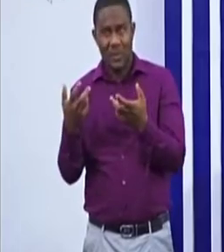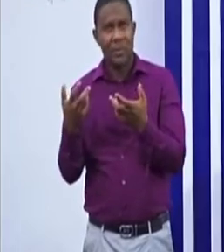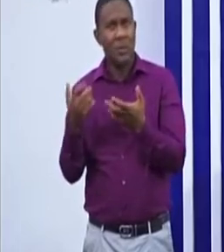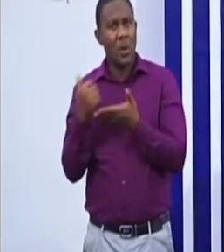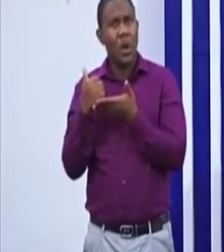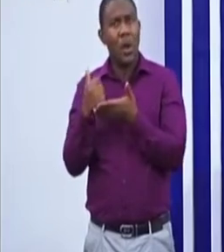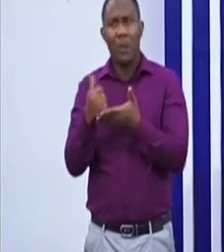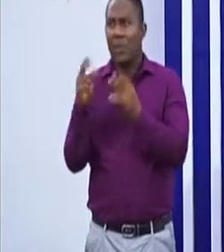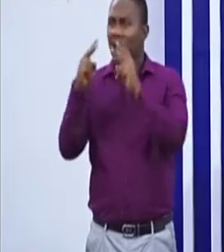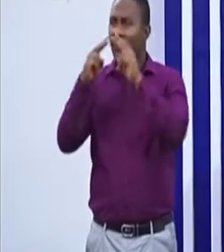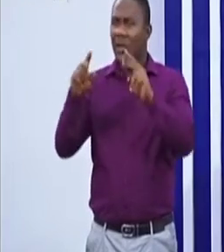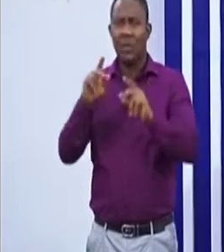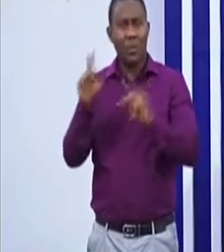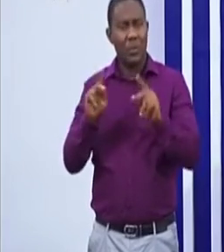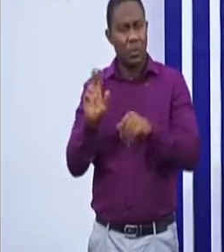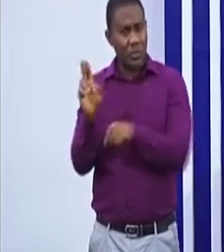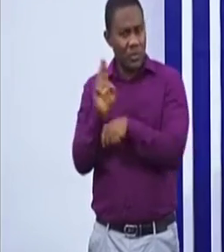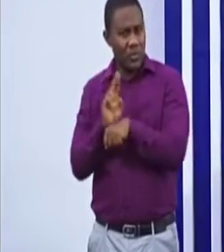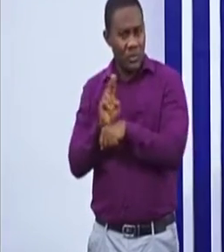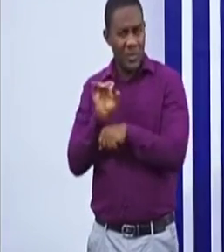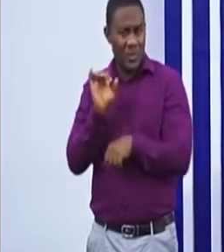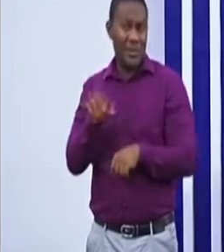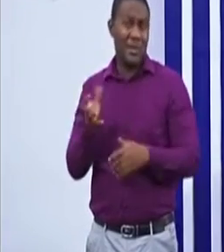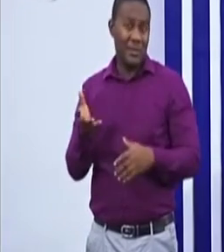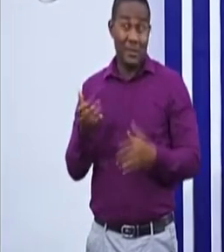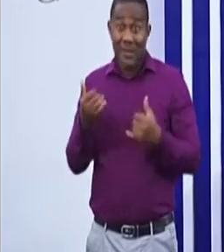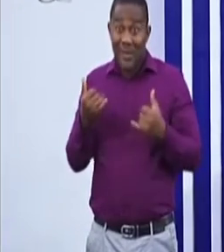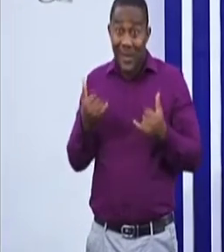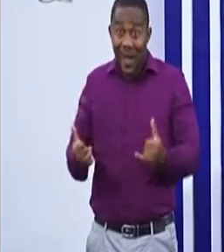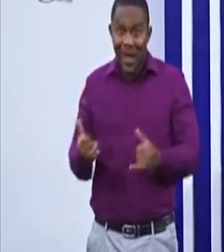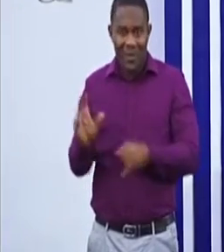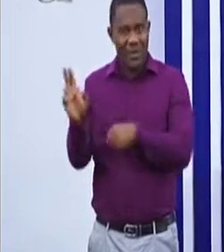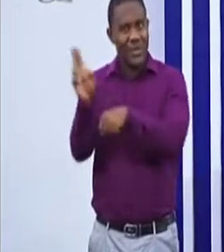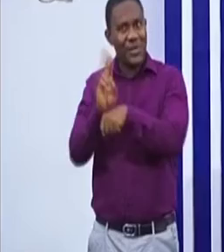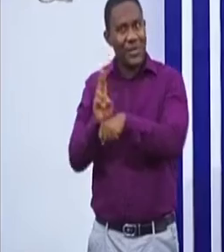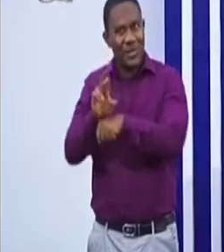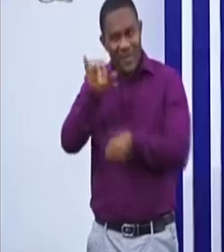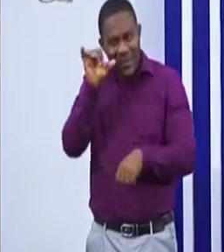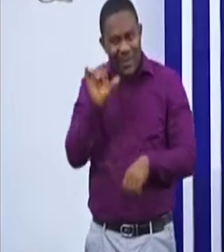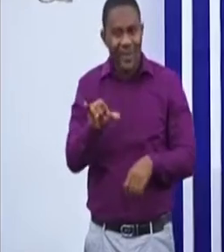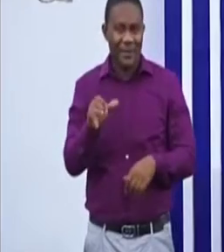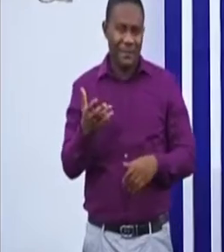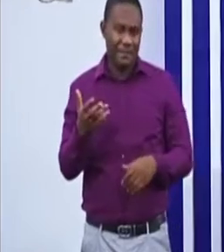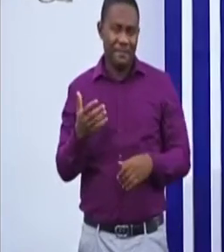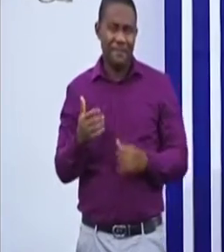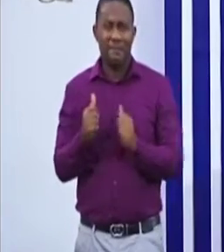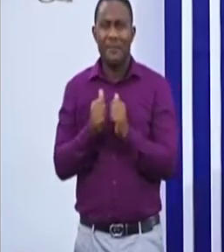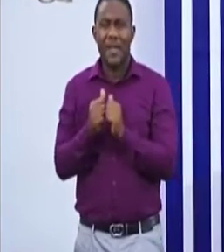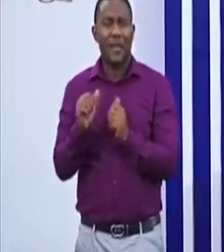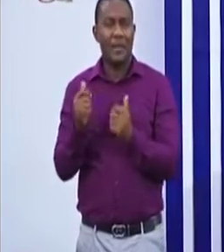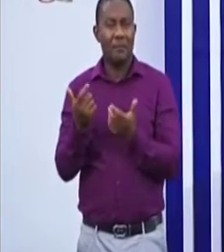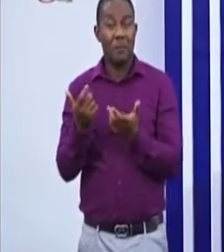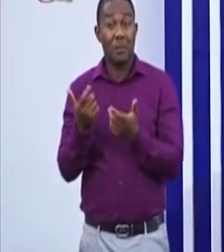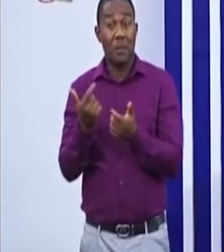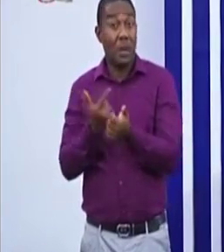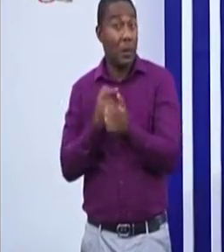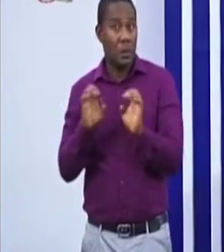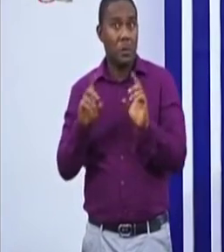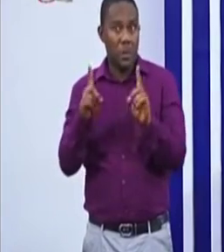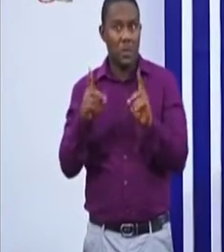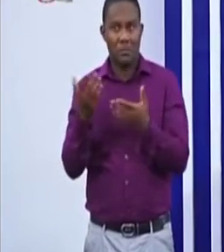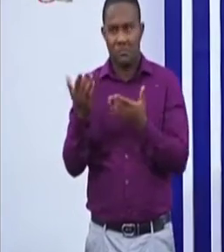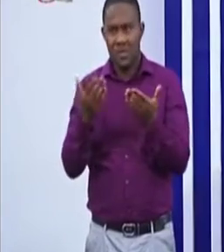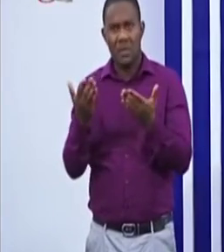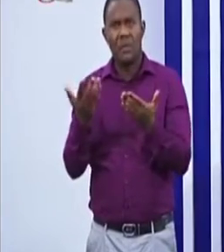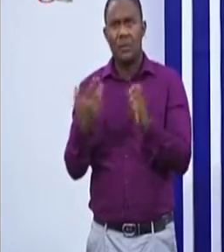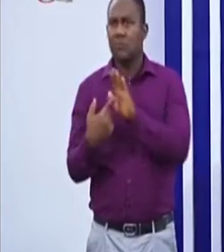digital communications. That infrastructure is being utilized with the Ghana Education Service to showcase the